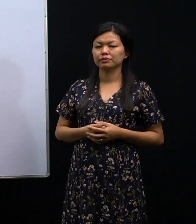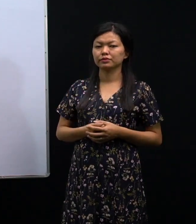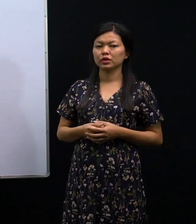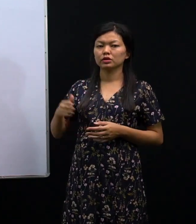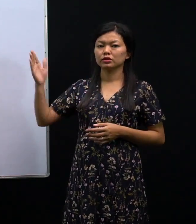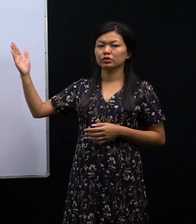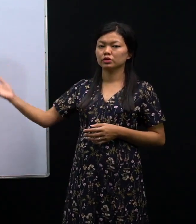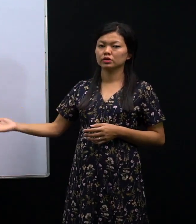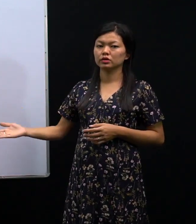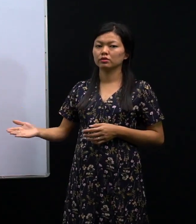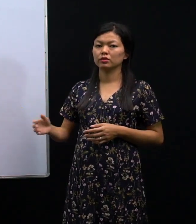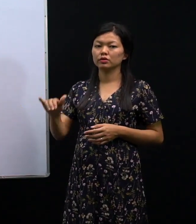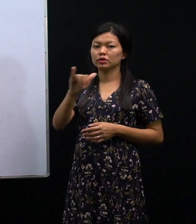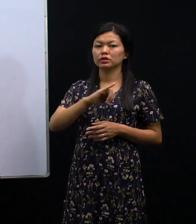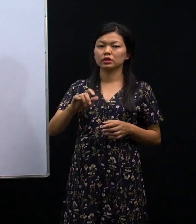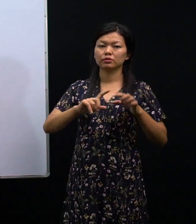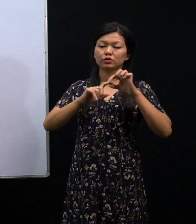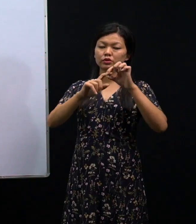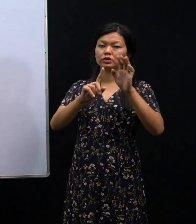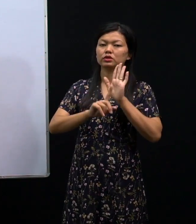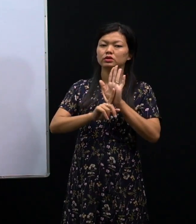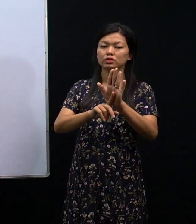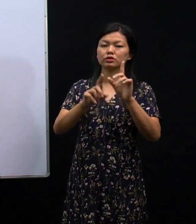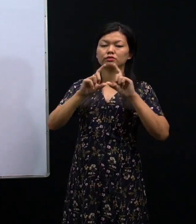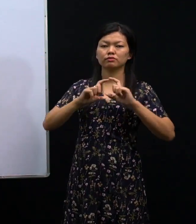So this type of one more question I'll show you again. Clear?